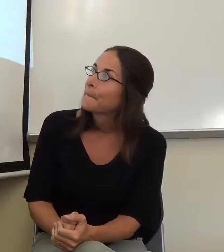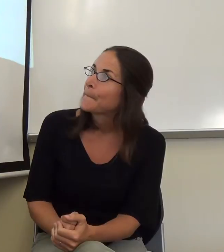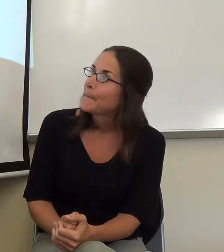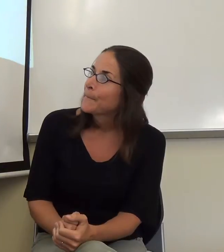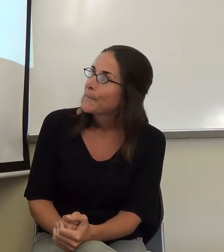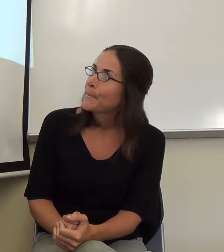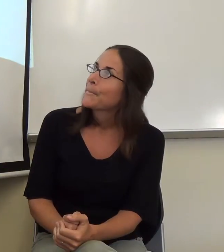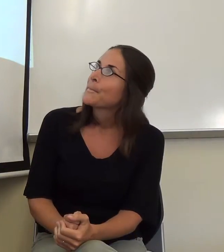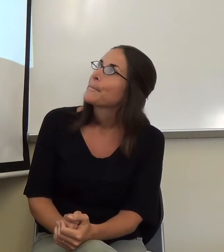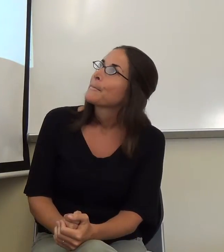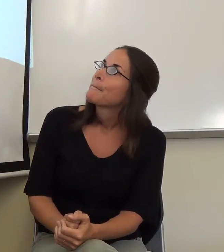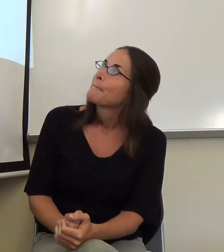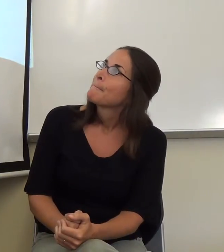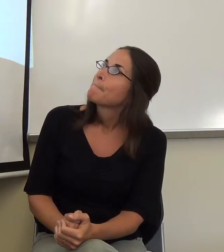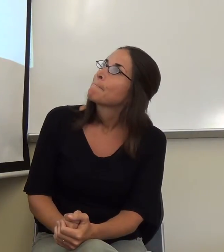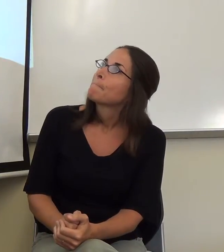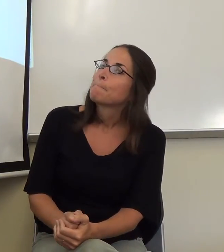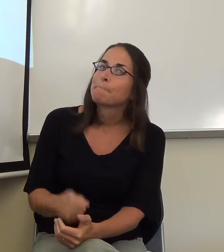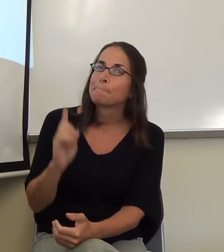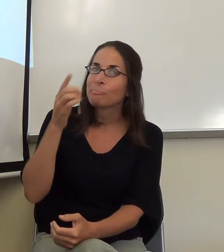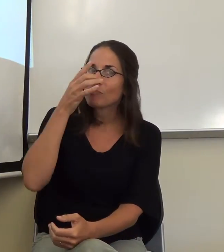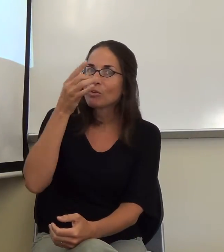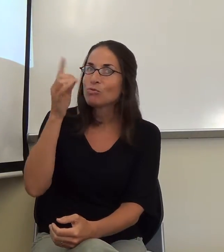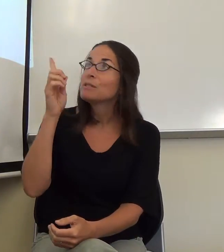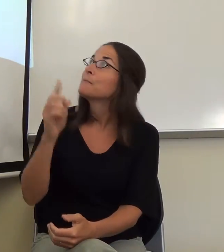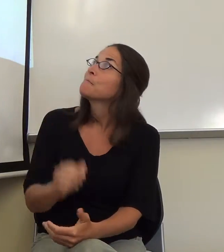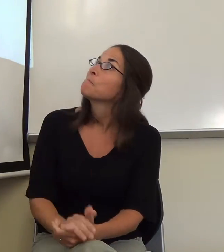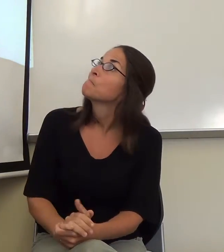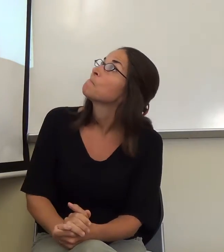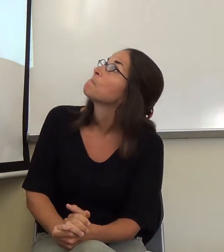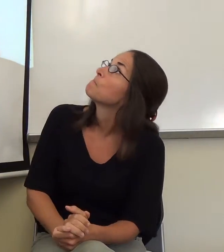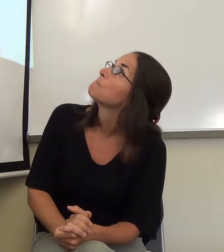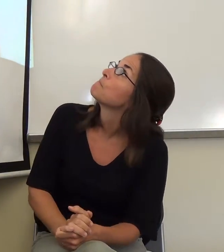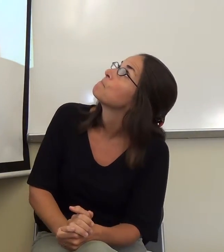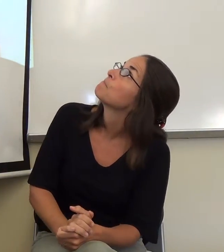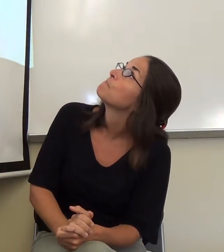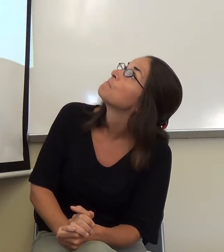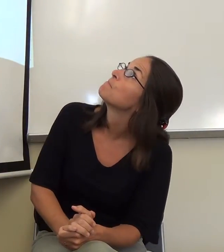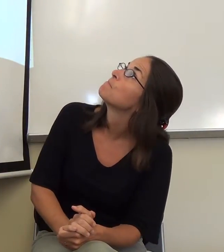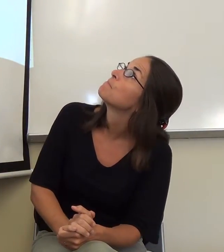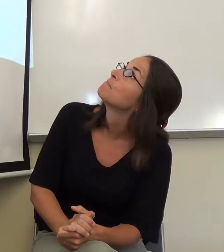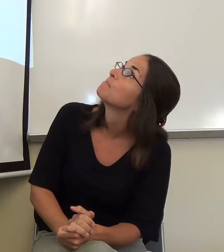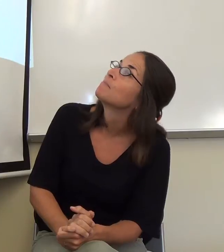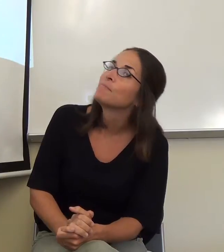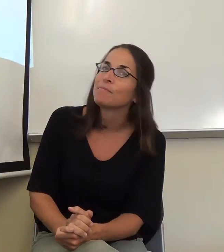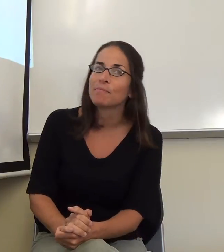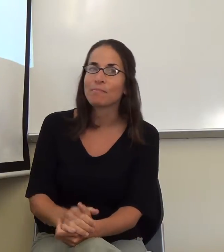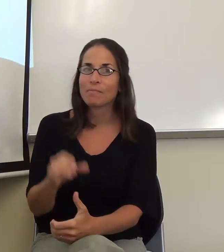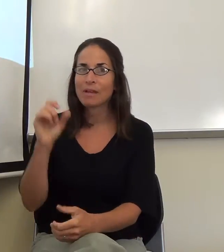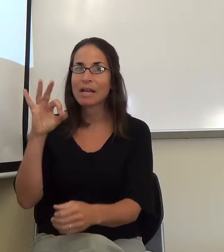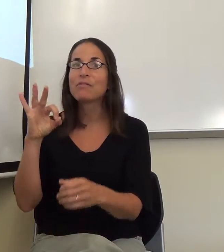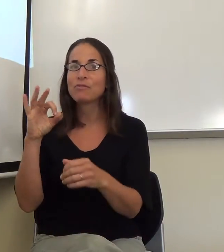interesting because remember we said that when we have the however or but,